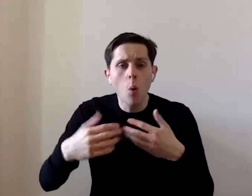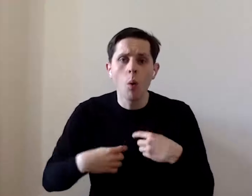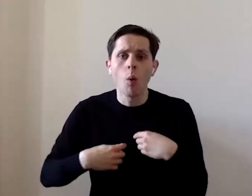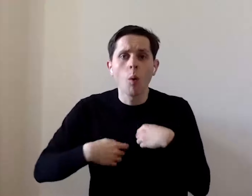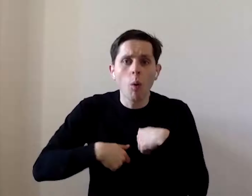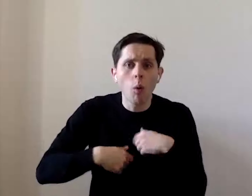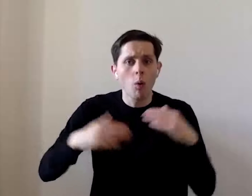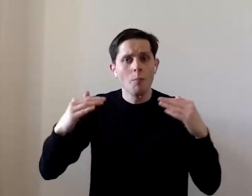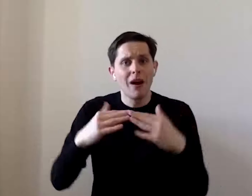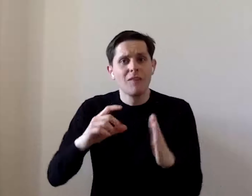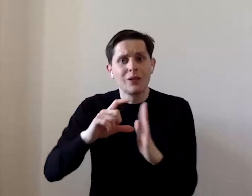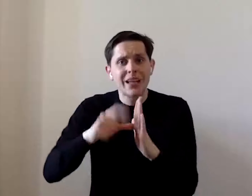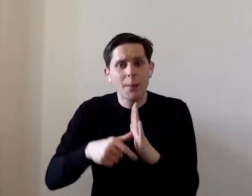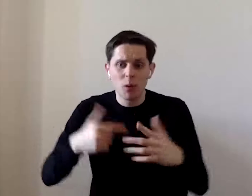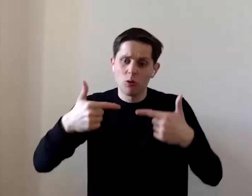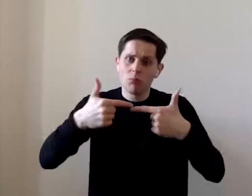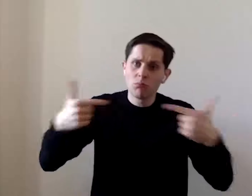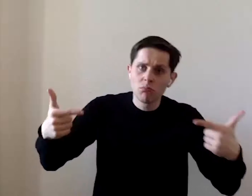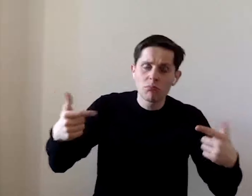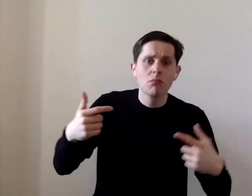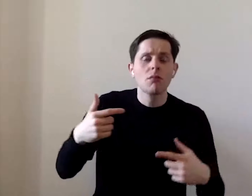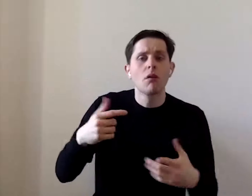pandemic, but the adjustments made by the pandemic, things like recorded